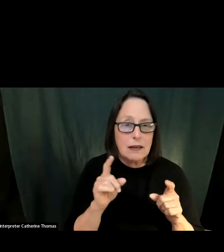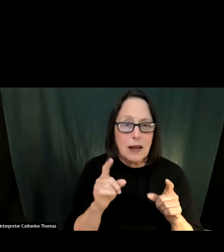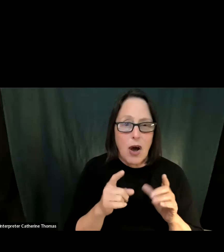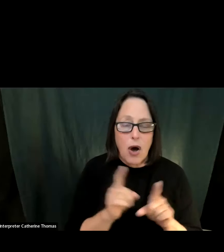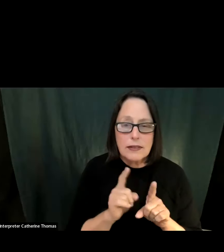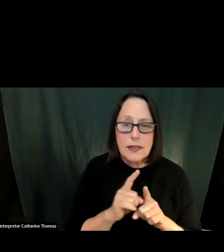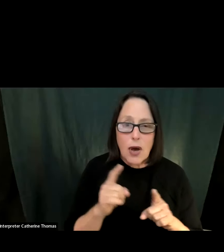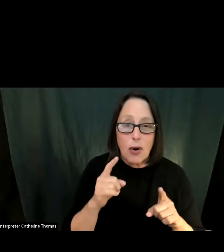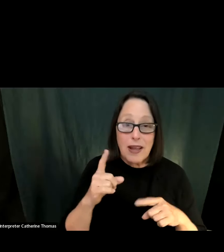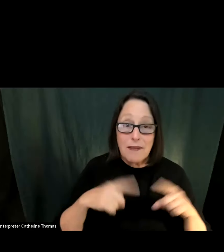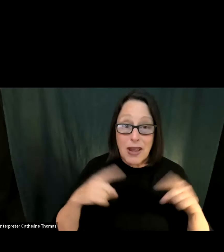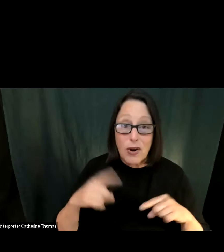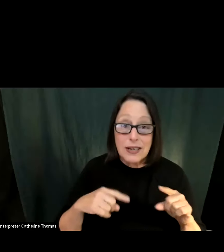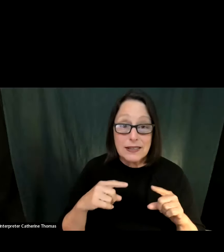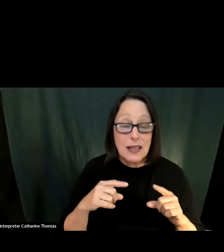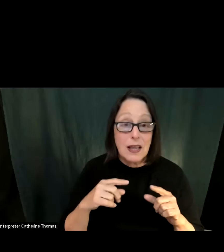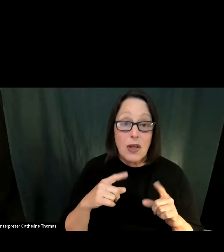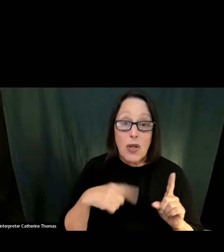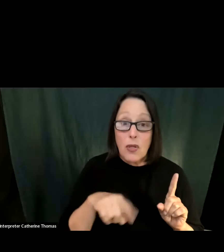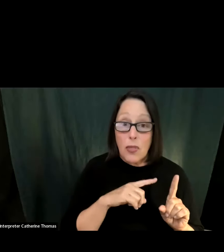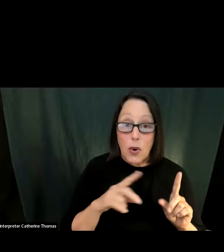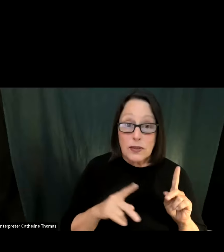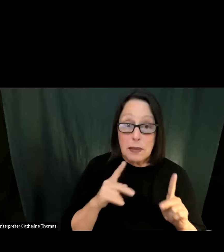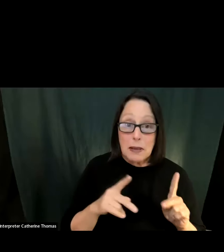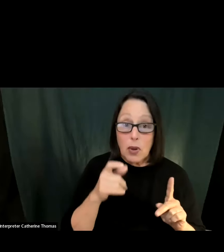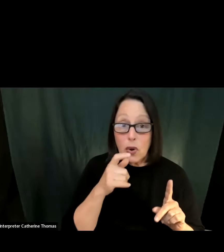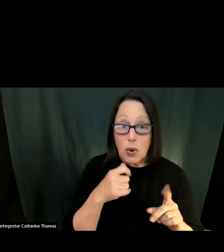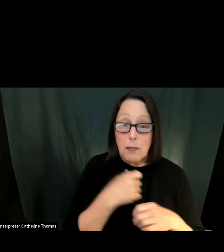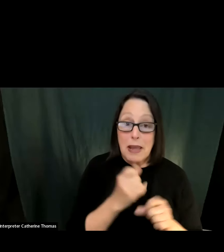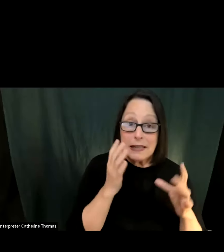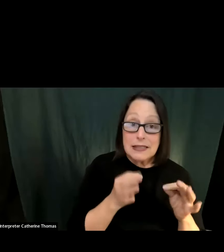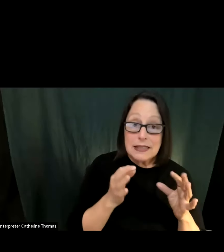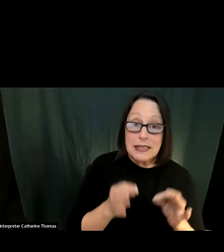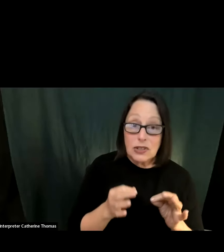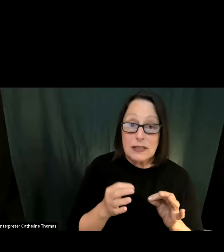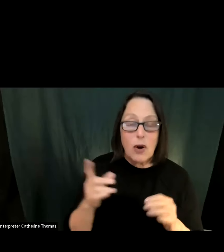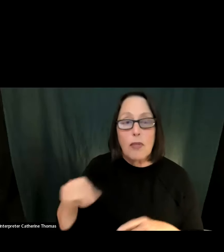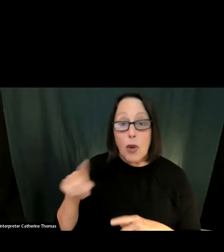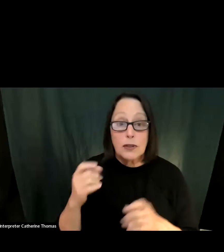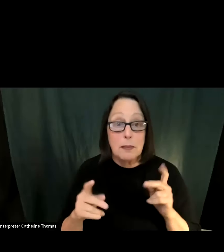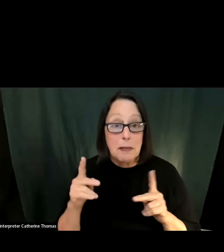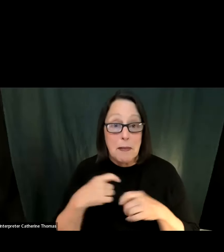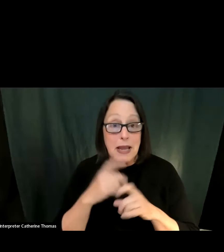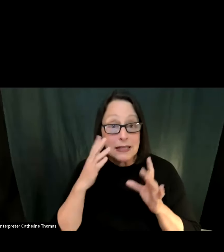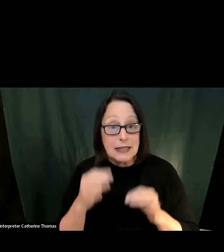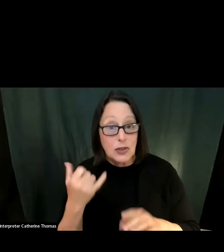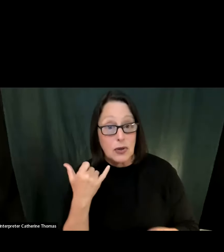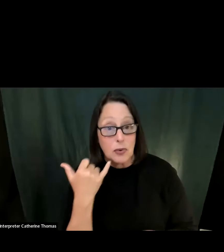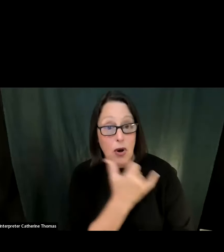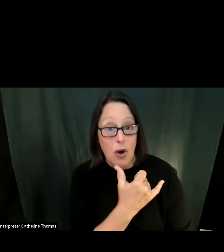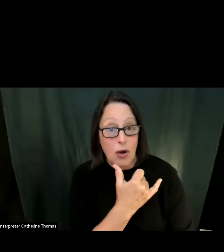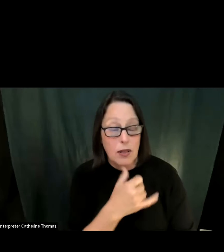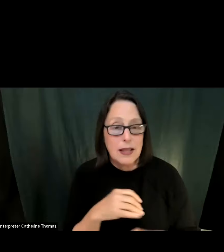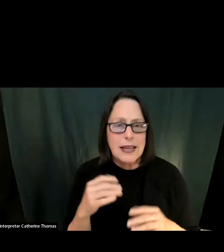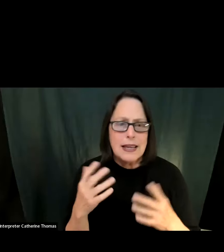level of the individuals who are actually making this decision to make a call. So I have a couple of comments in the chat